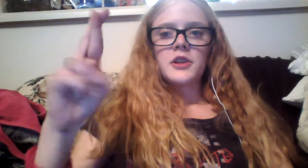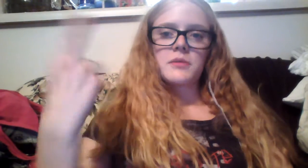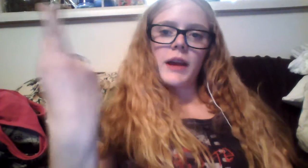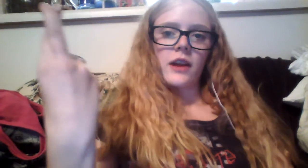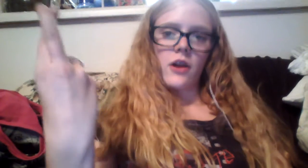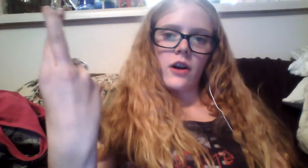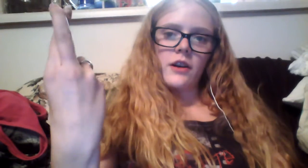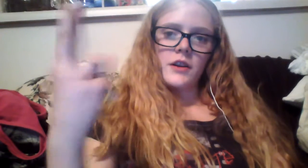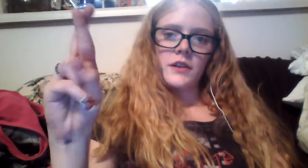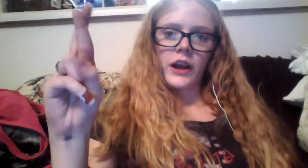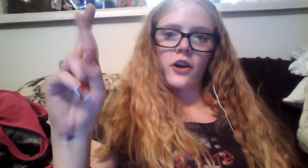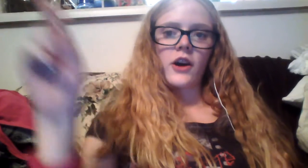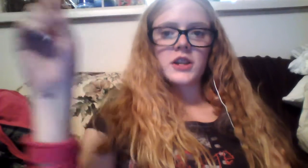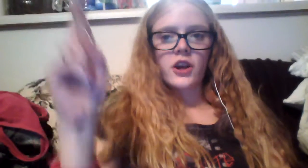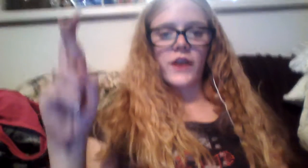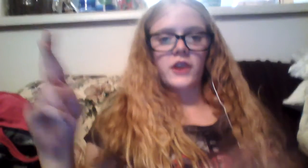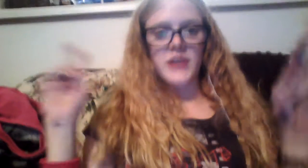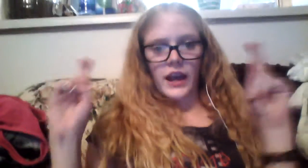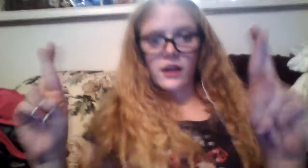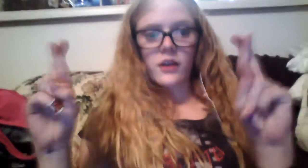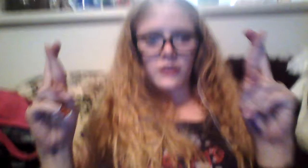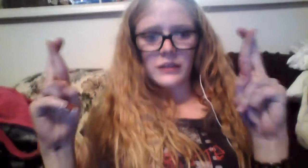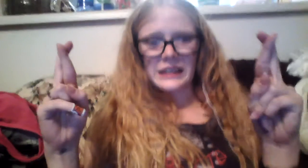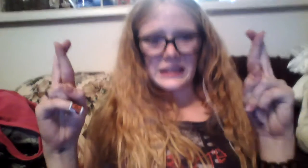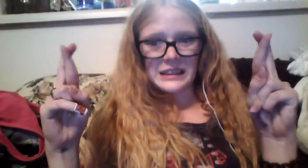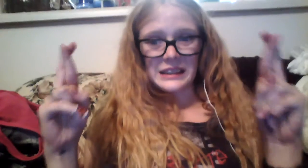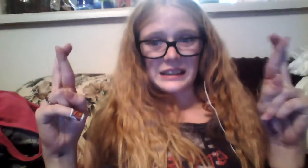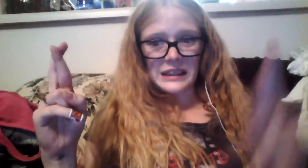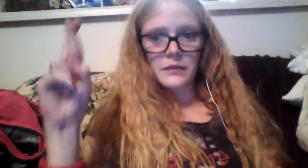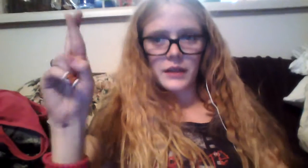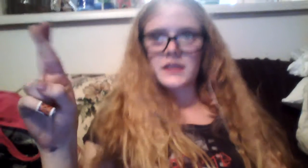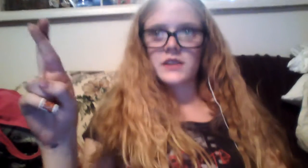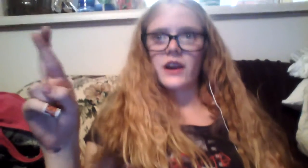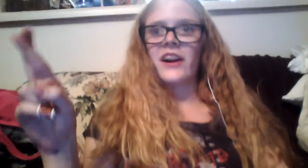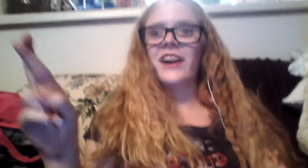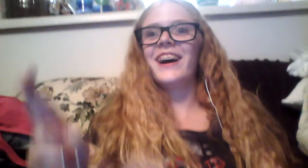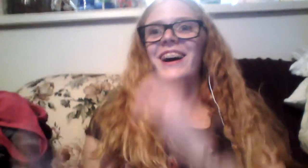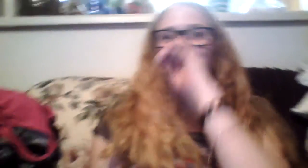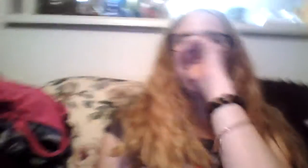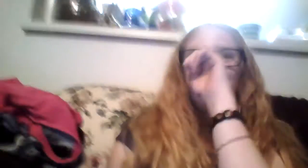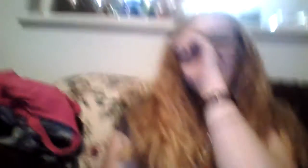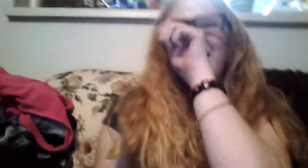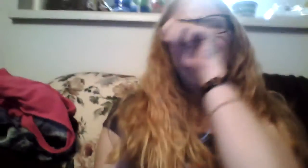Just make an R. Like you're crossing your fingers like. So this is R.